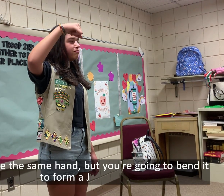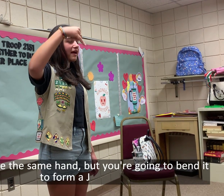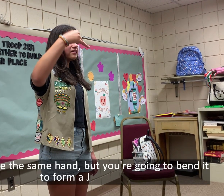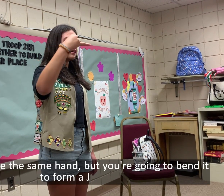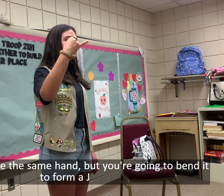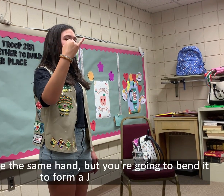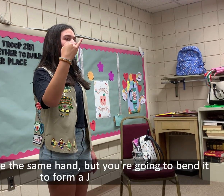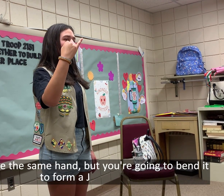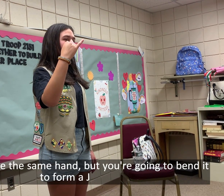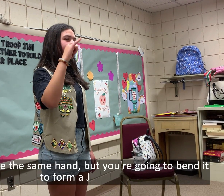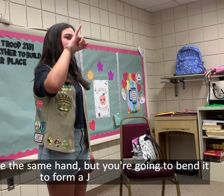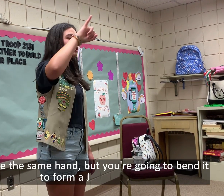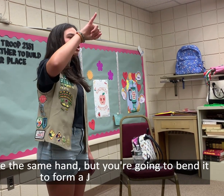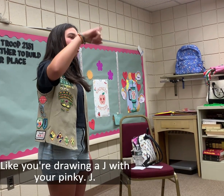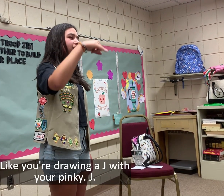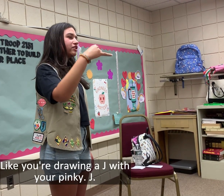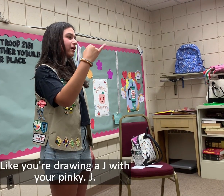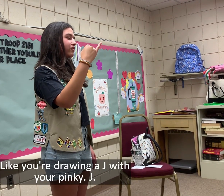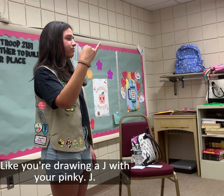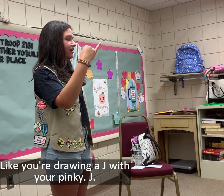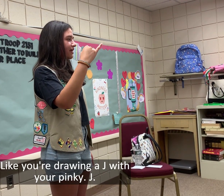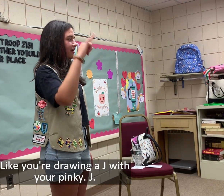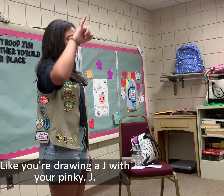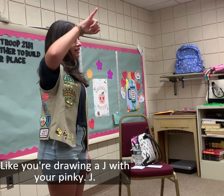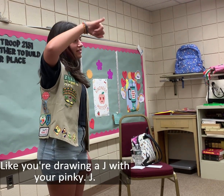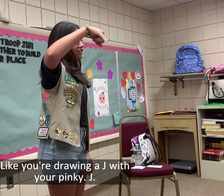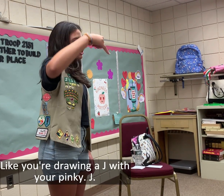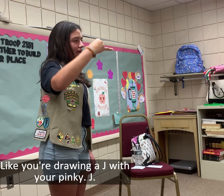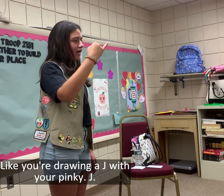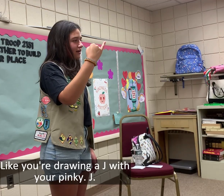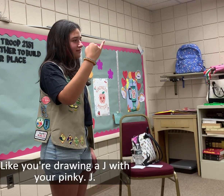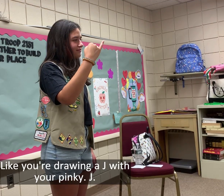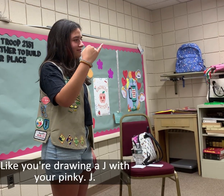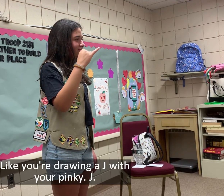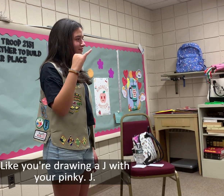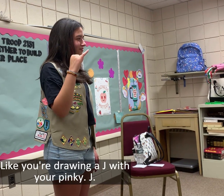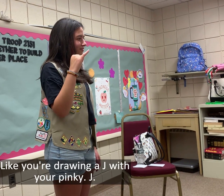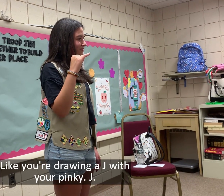bend it to form a J, like you're drawing a J with your pinky. J.